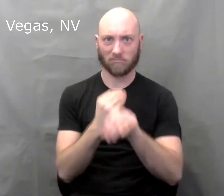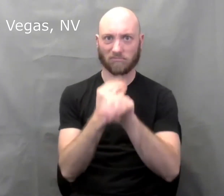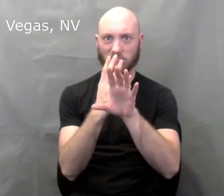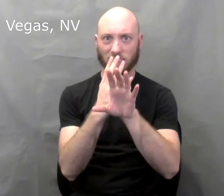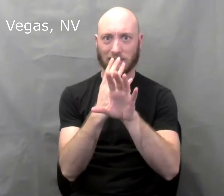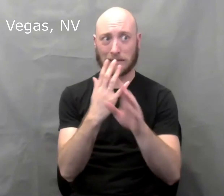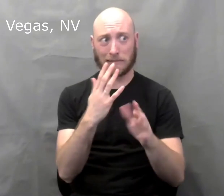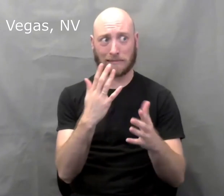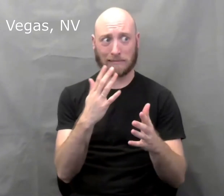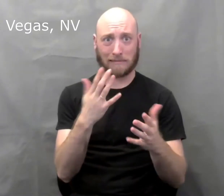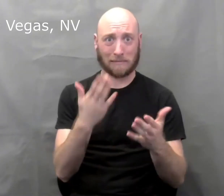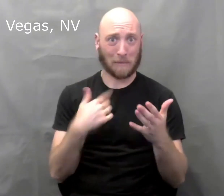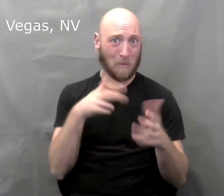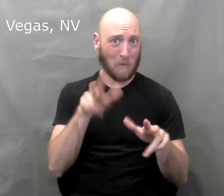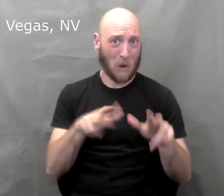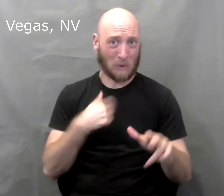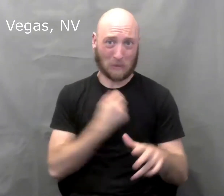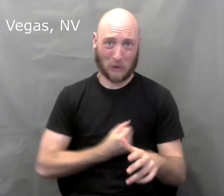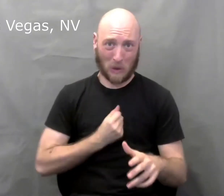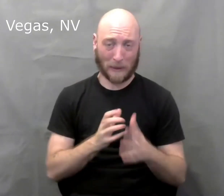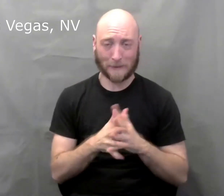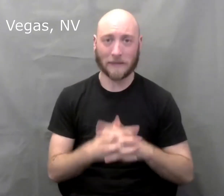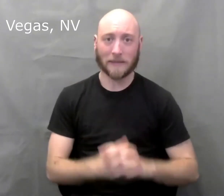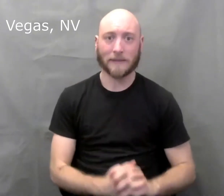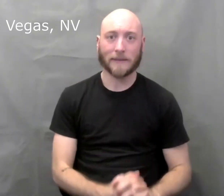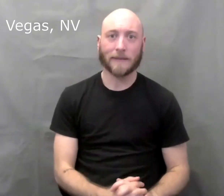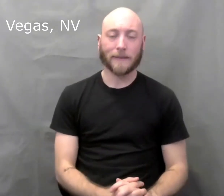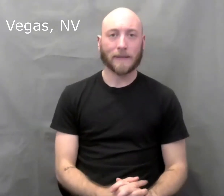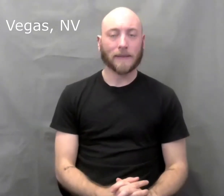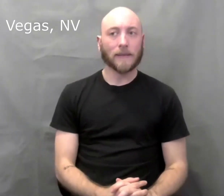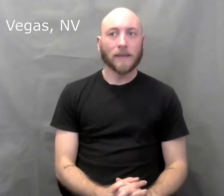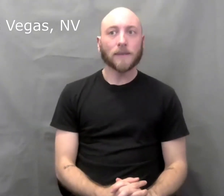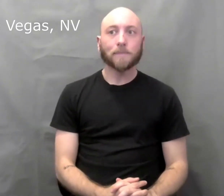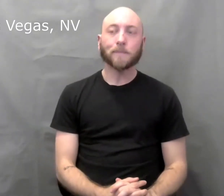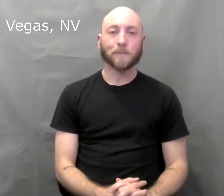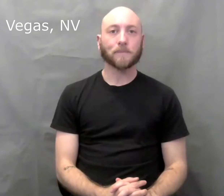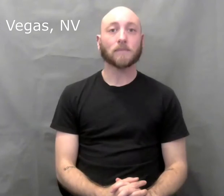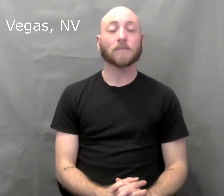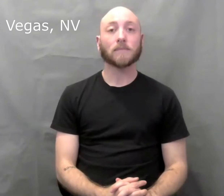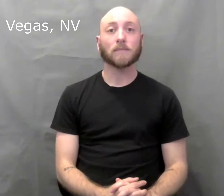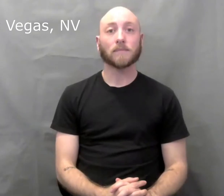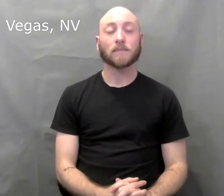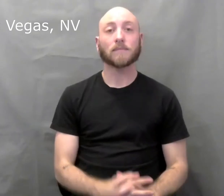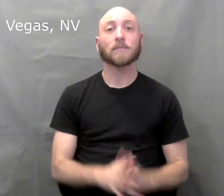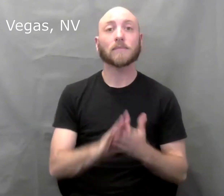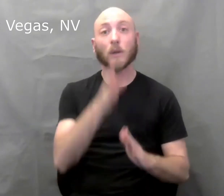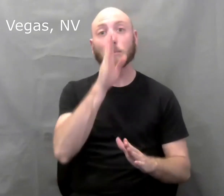it. Um, yeah, so my sobriety date is August 6th